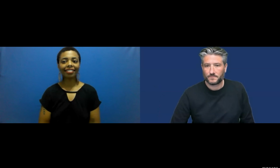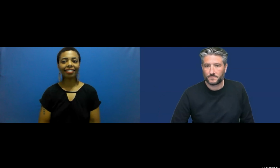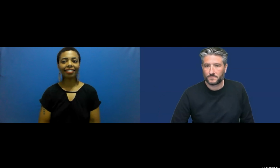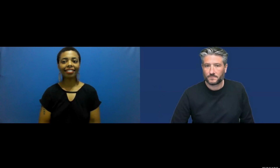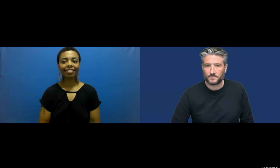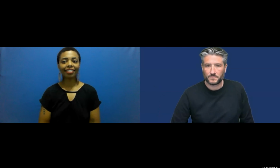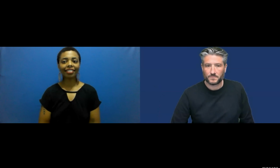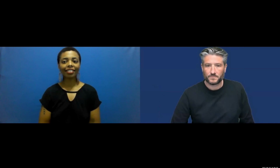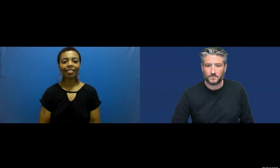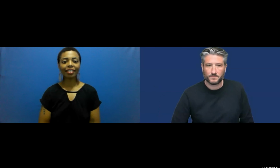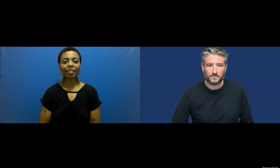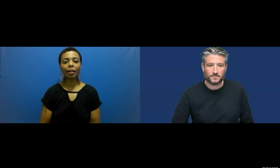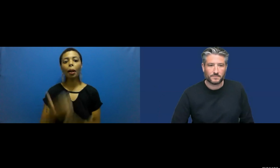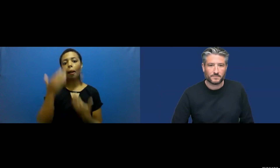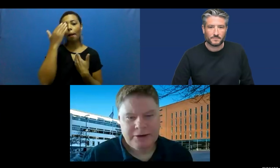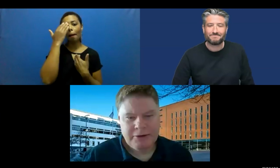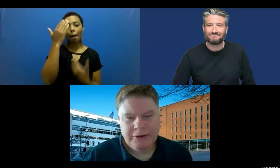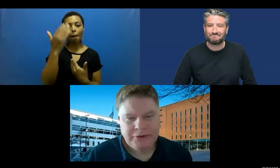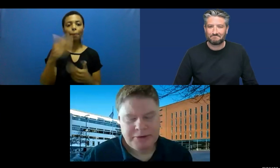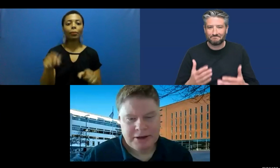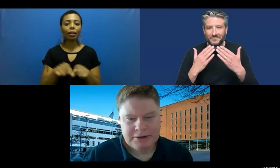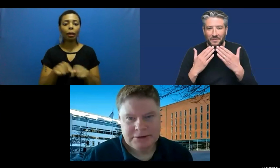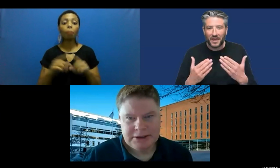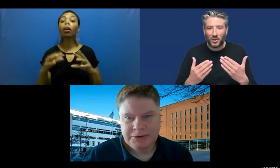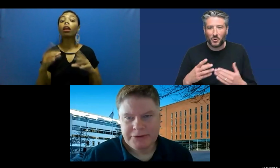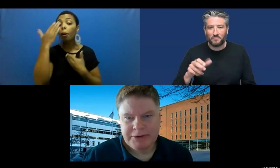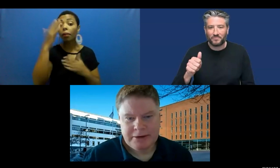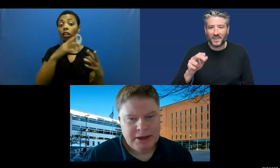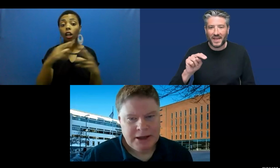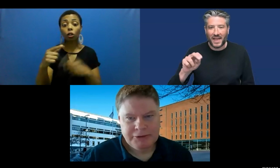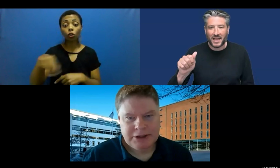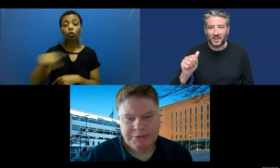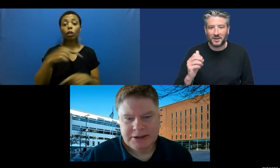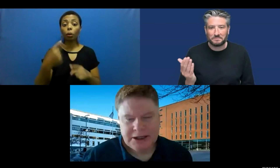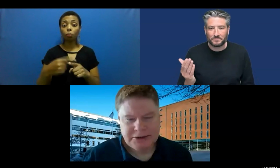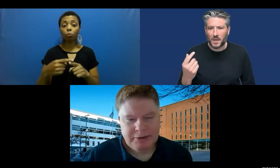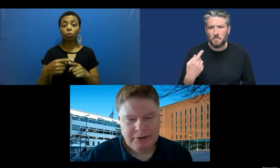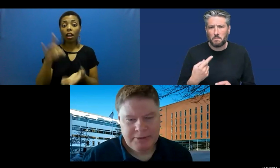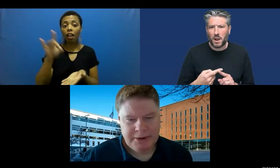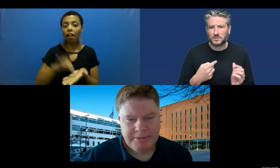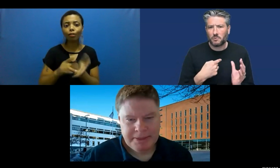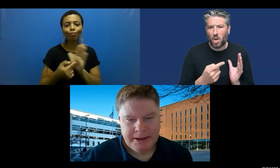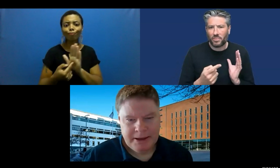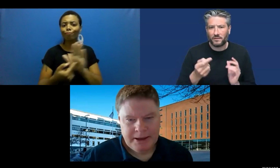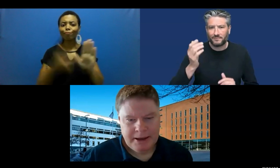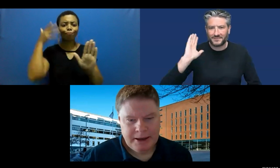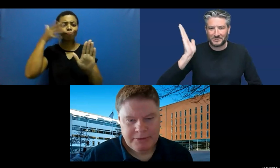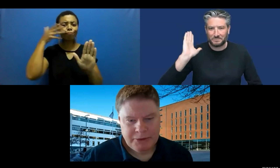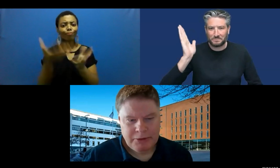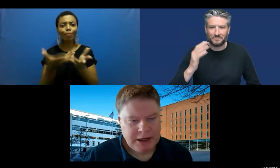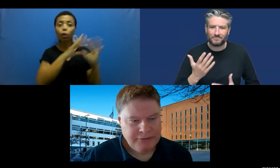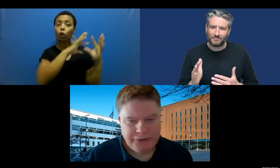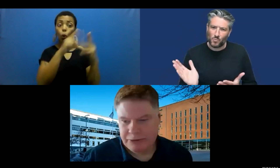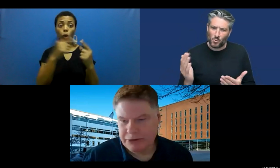Thank you, Anna. And thank you, all of you, because these were very interesting presentations, all of them.